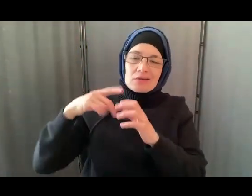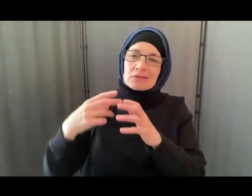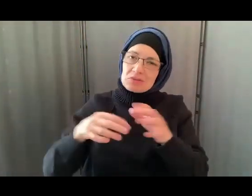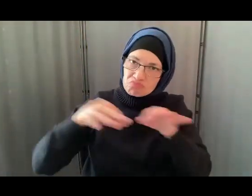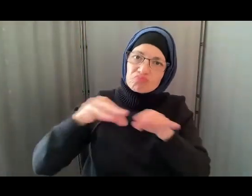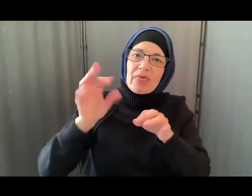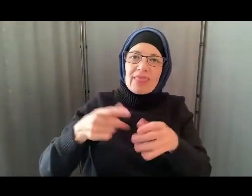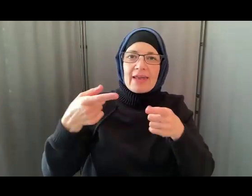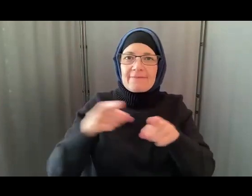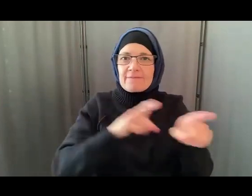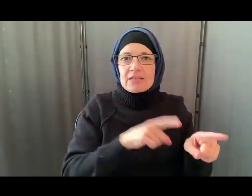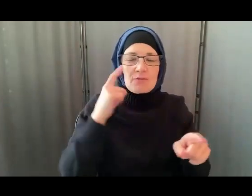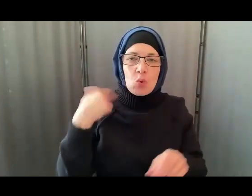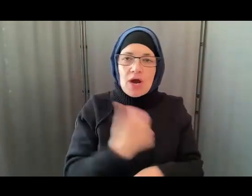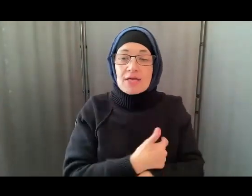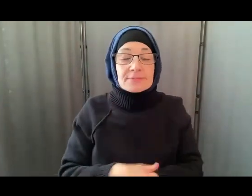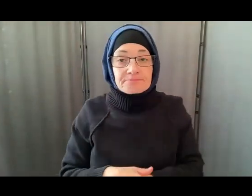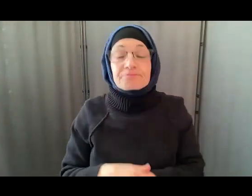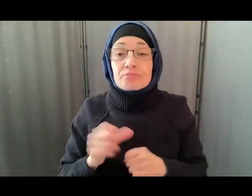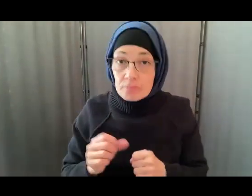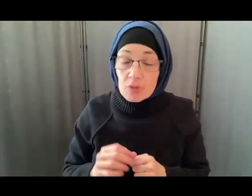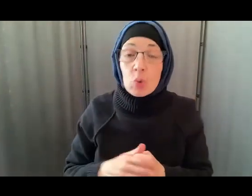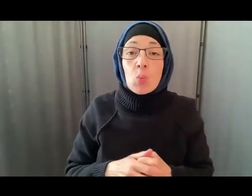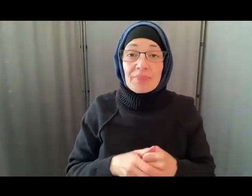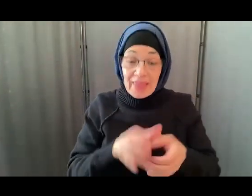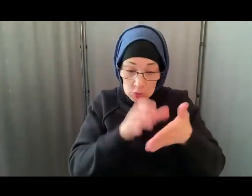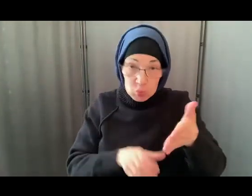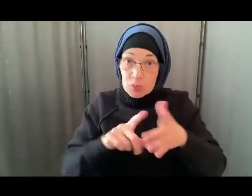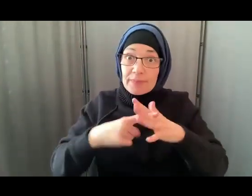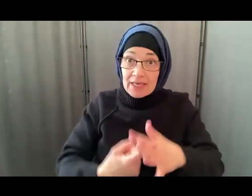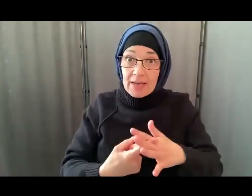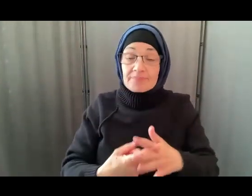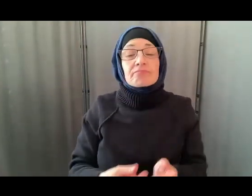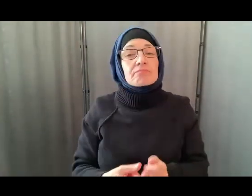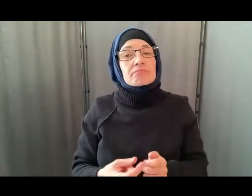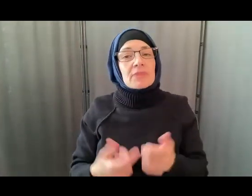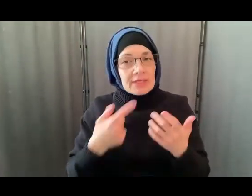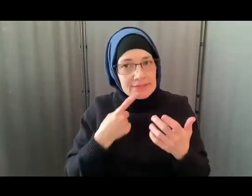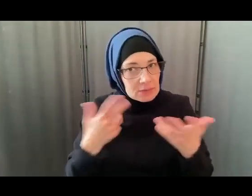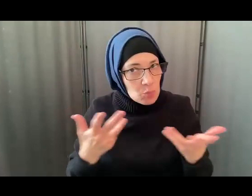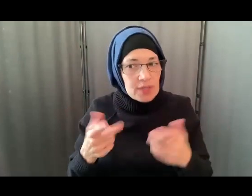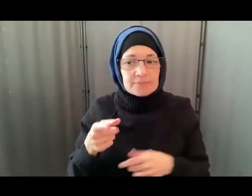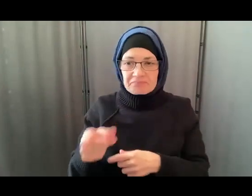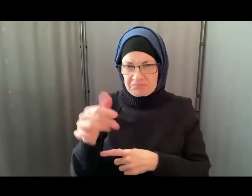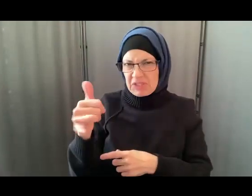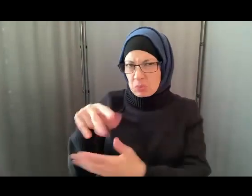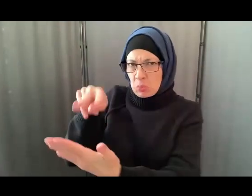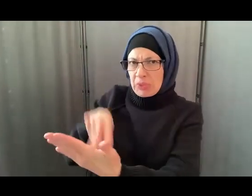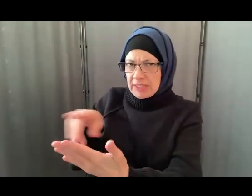So in the beginning of the surah, it says, Inna fatahna laka fathan mubina.